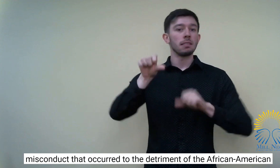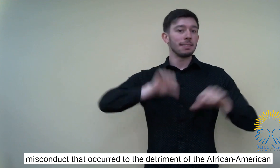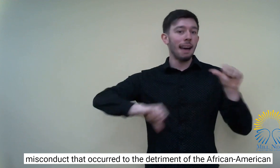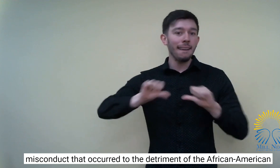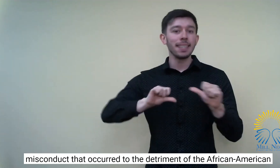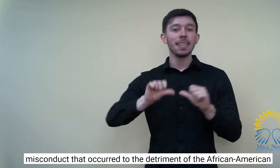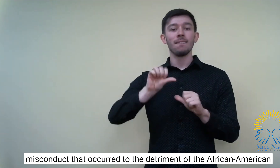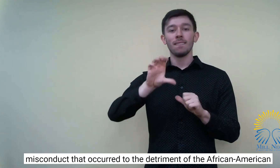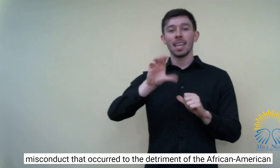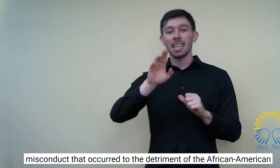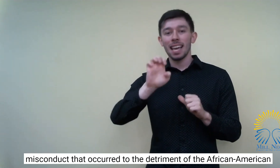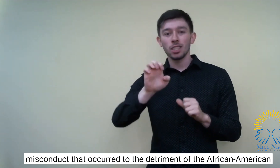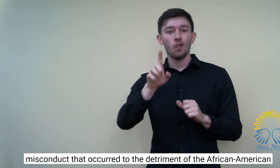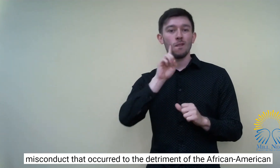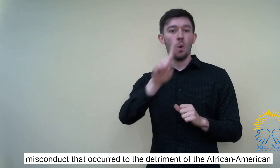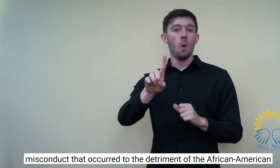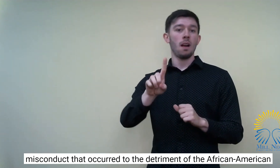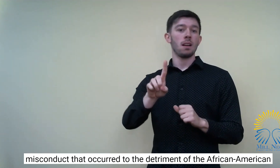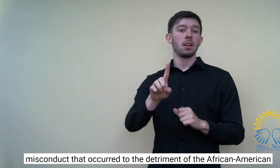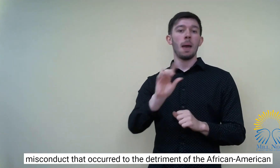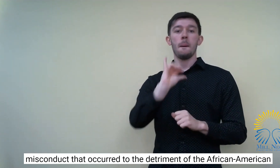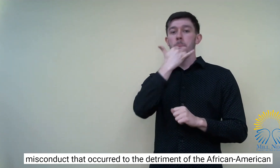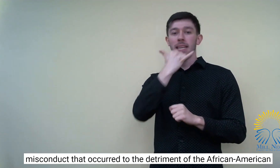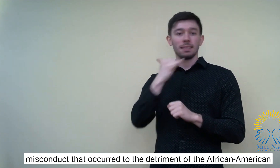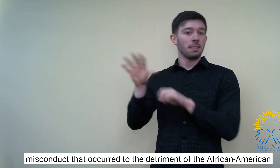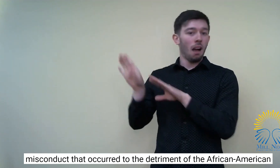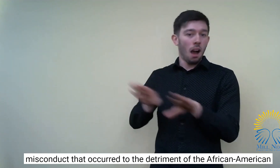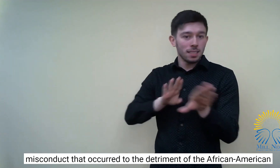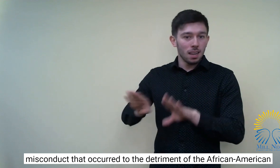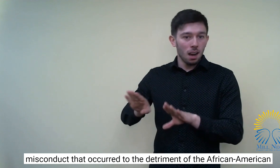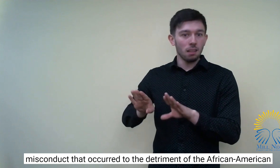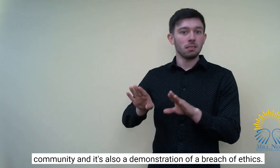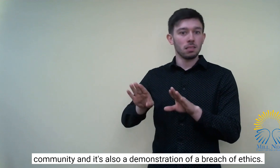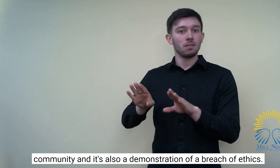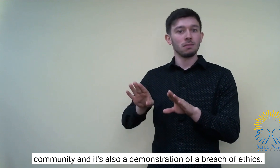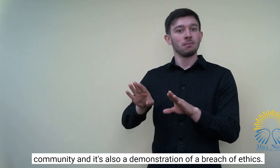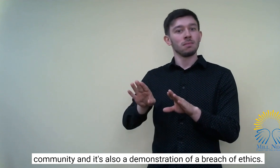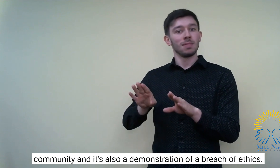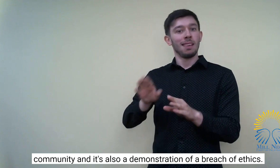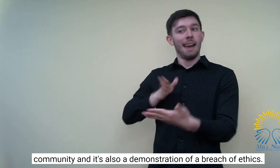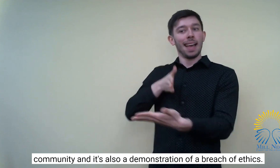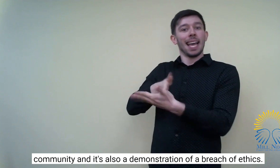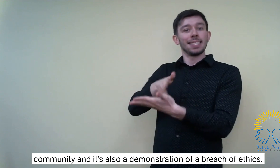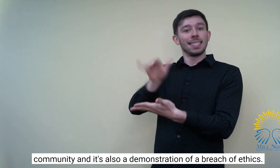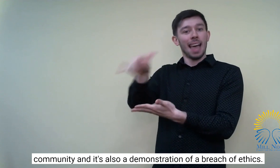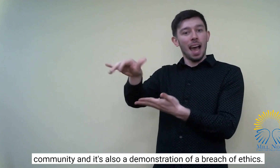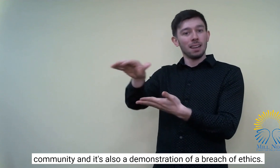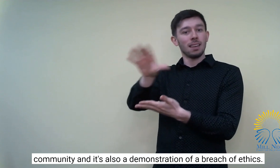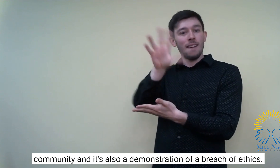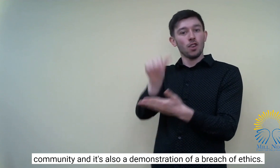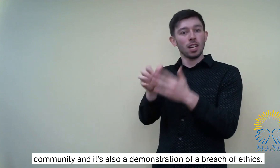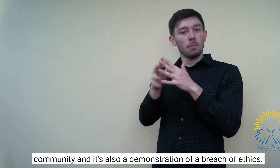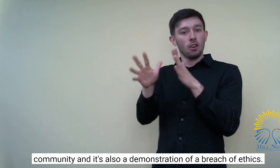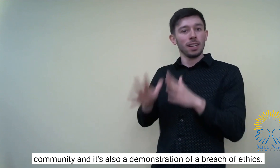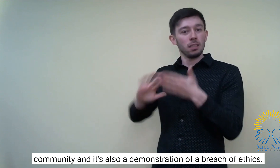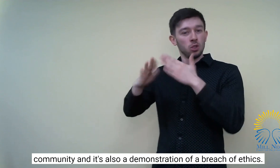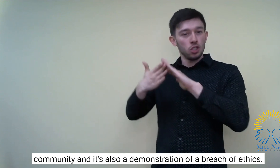misconduct that occurred to the detriment of the African American community, and it's also a demonstration of a breach